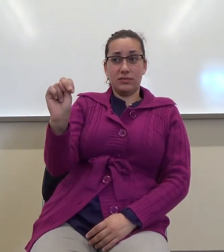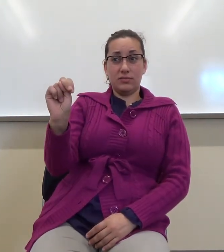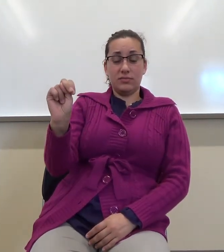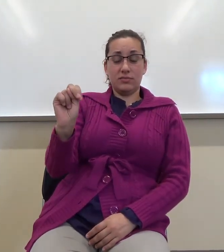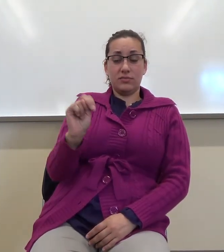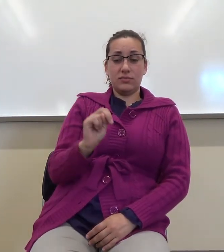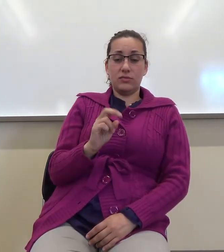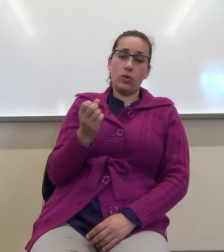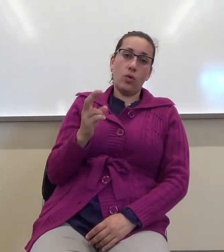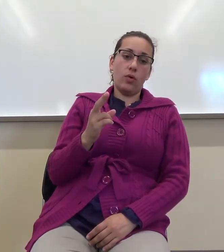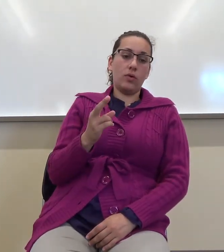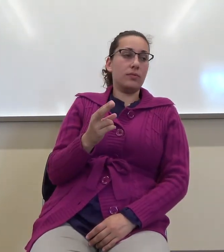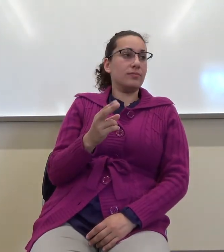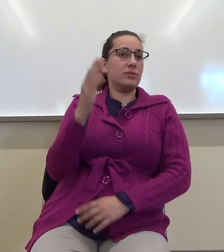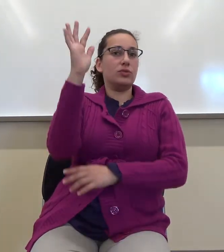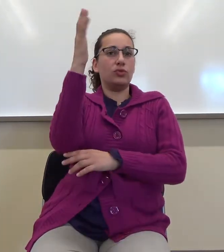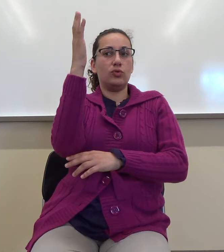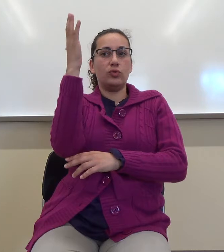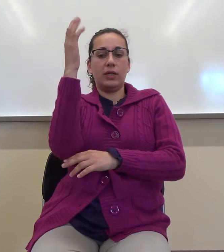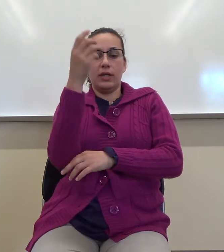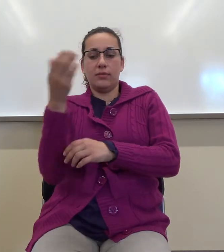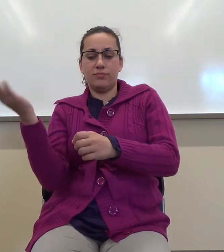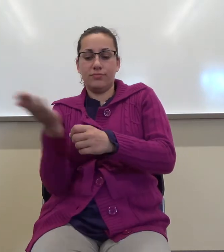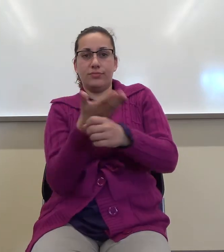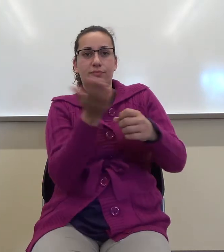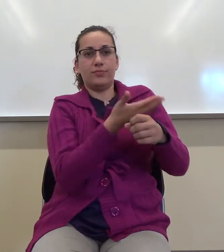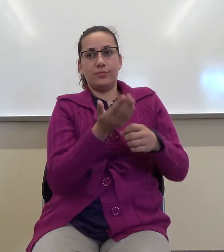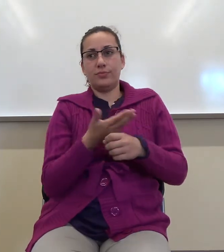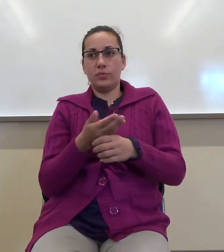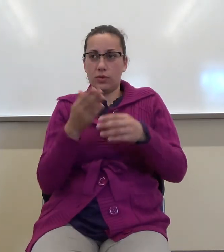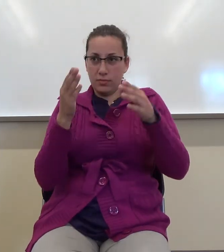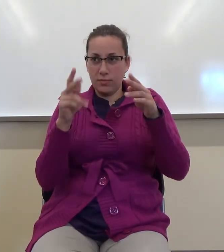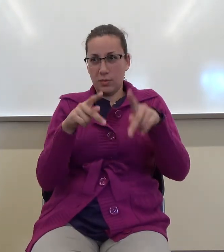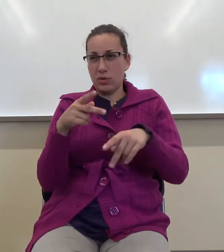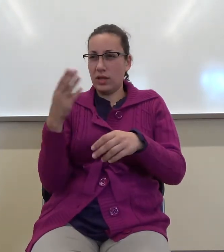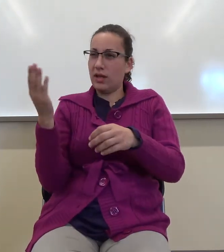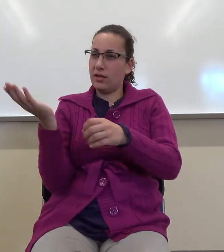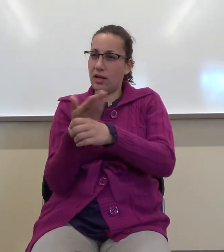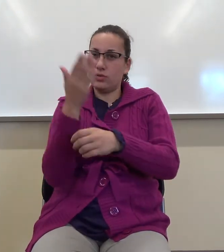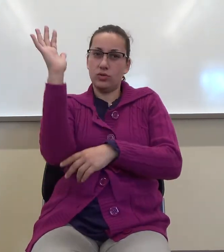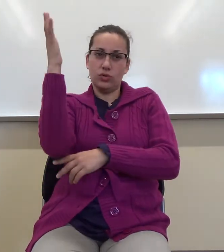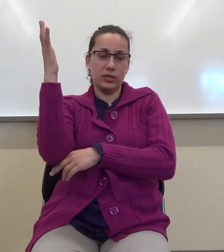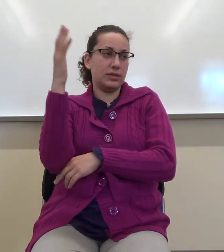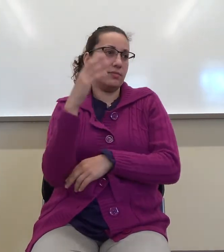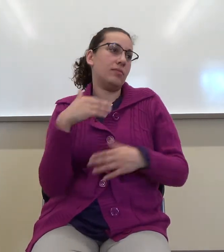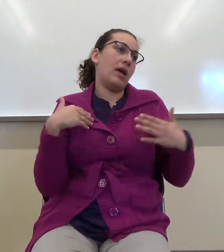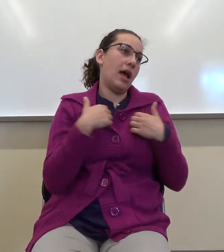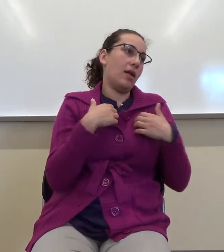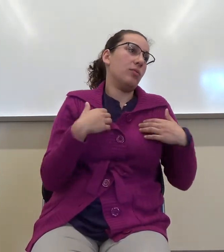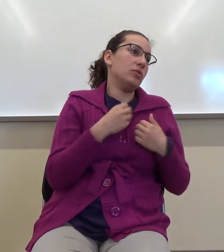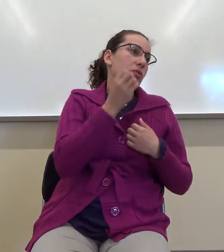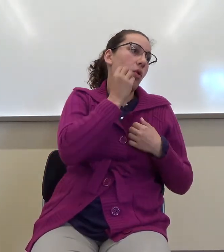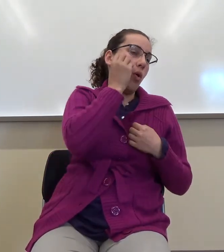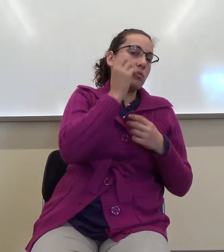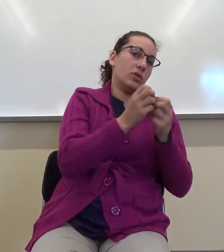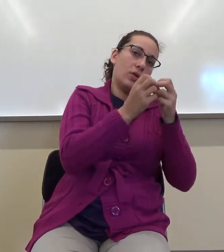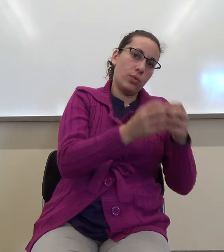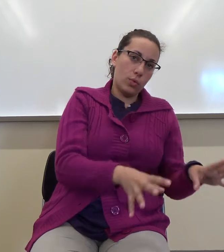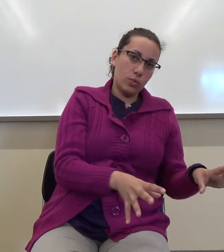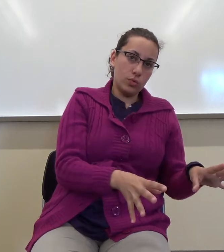or contractors draining marshes. Animals lose their homes and their food supply. For instance,